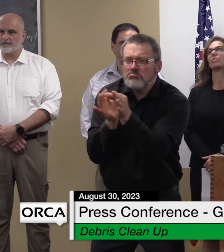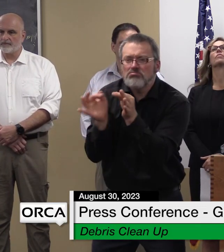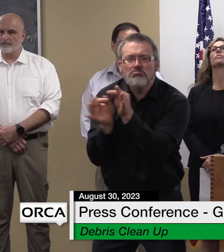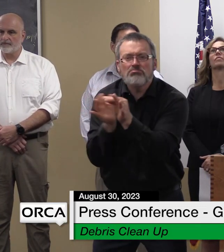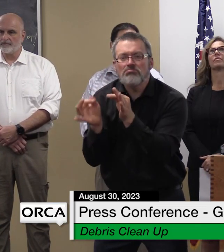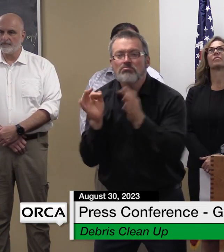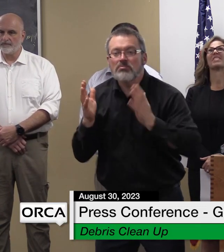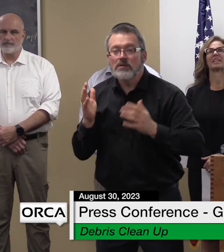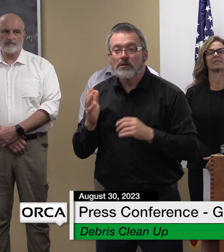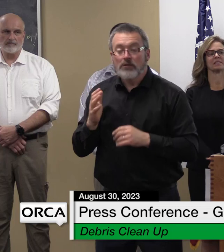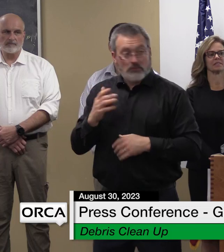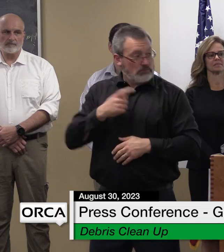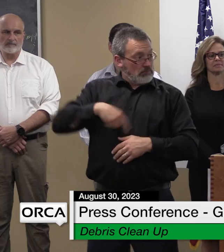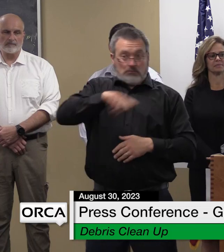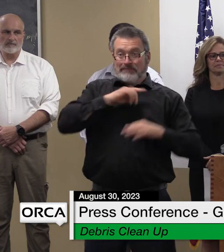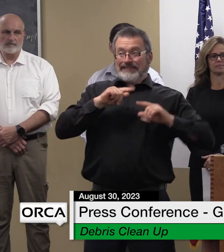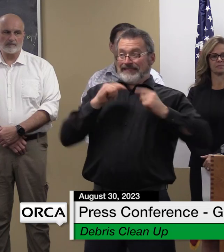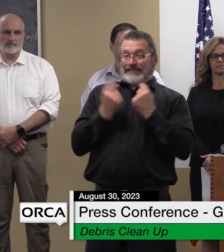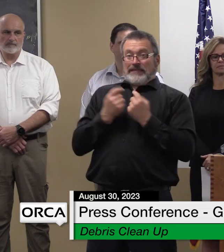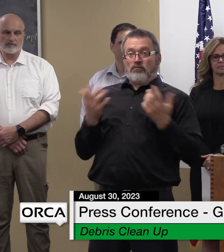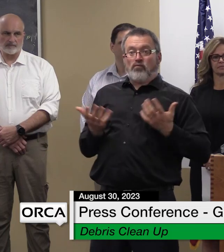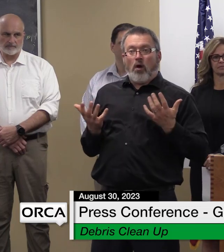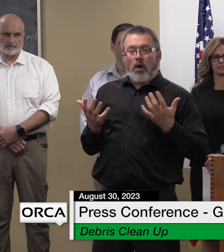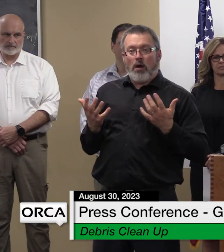placed over